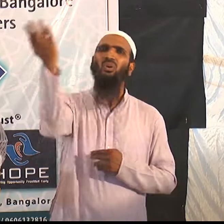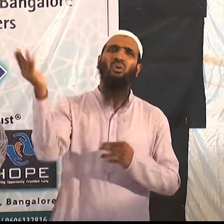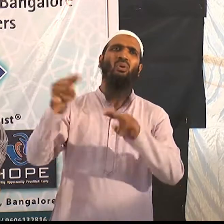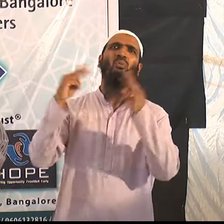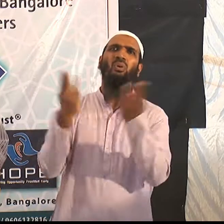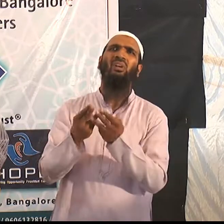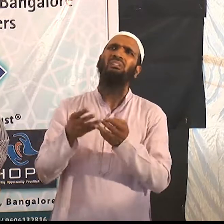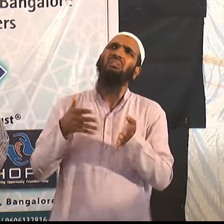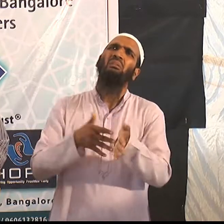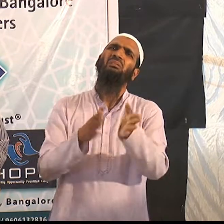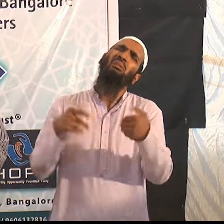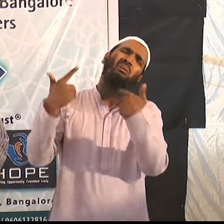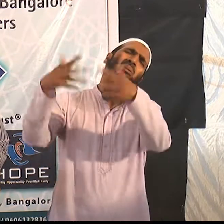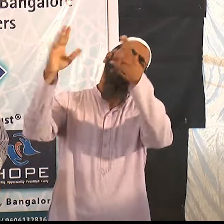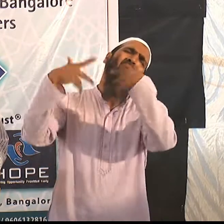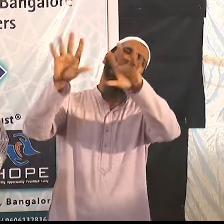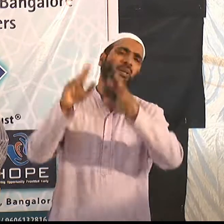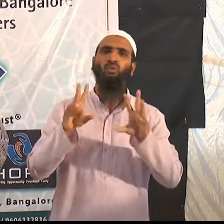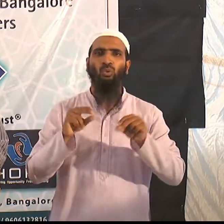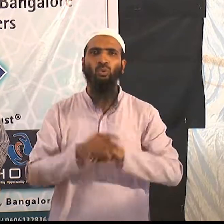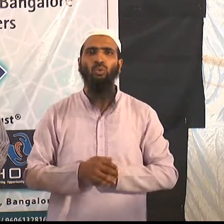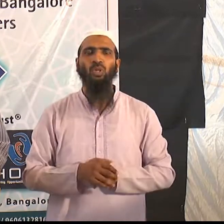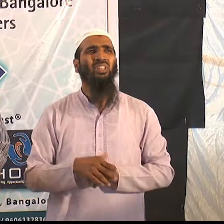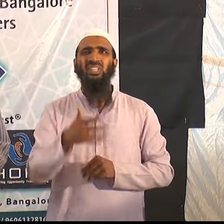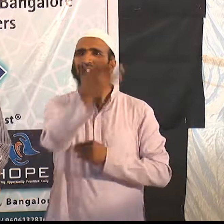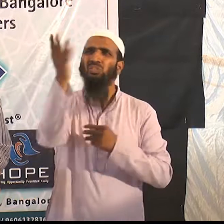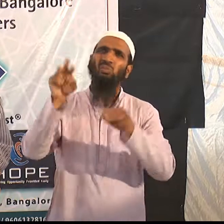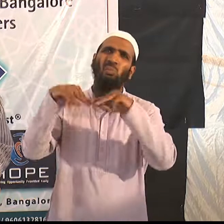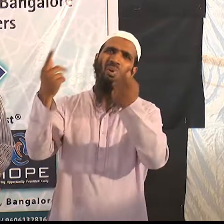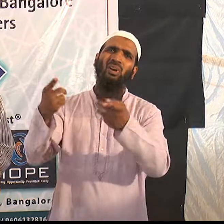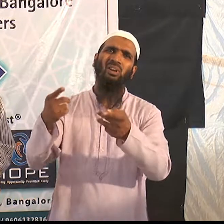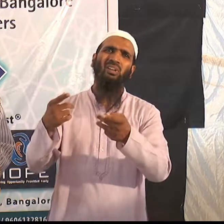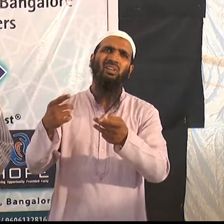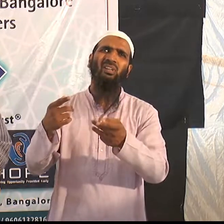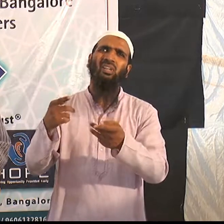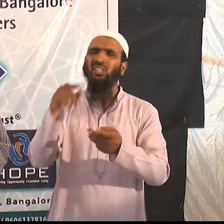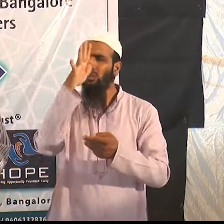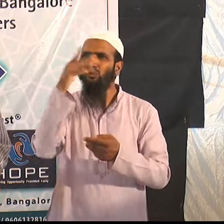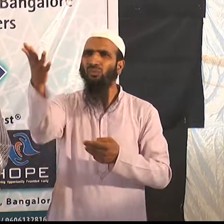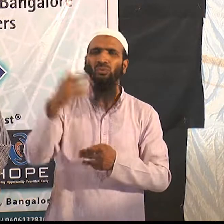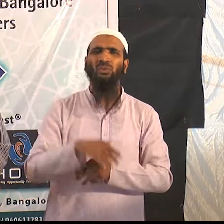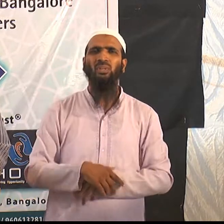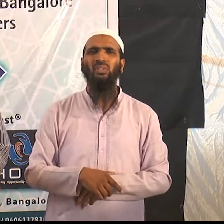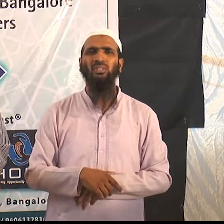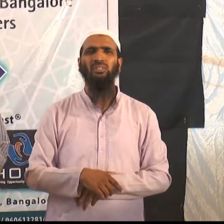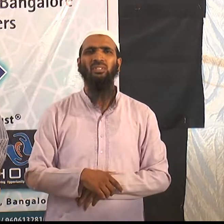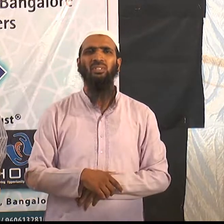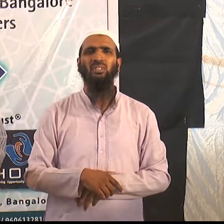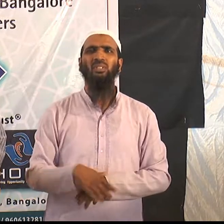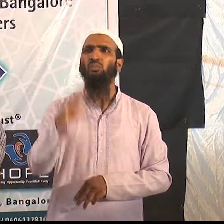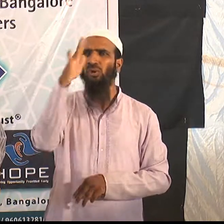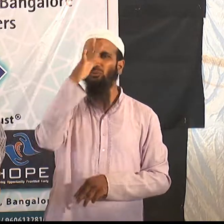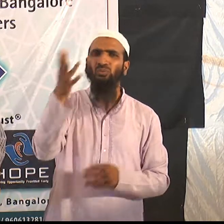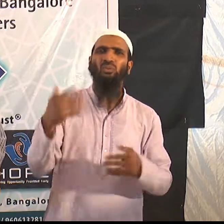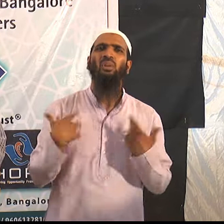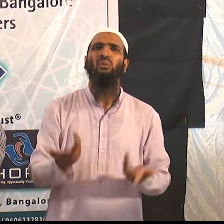hai. Zamana bada bewafa hai. Zamane se humse kya, humse zamana hai.